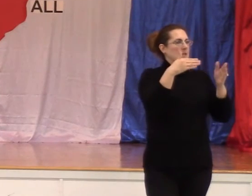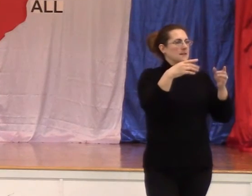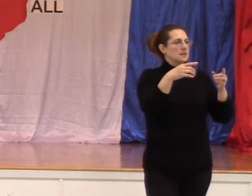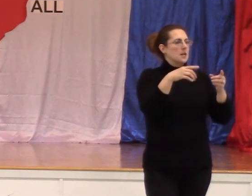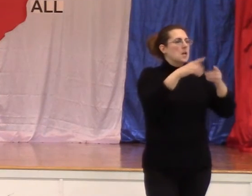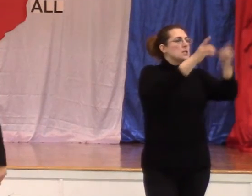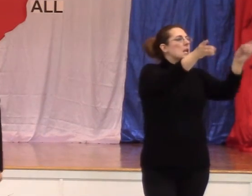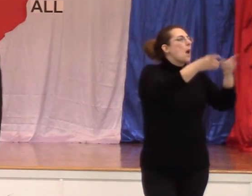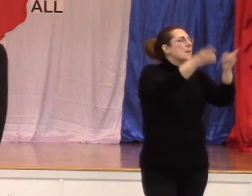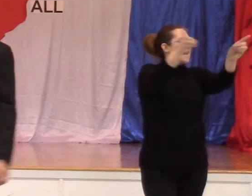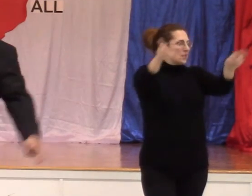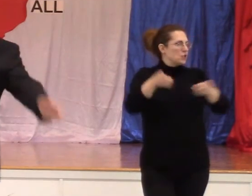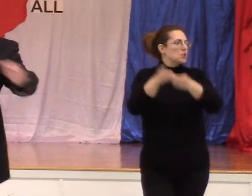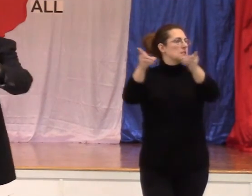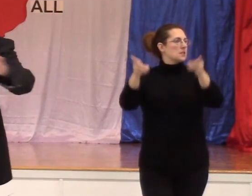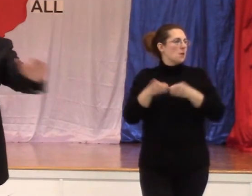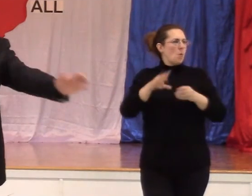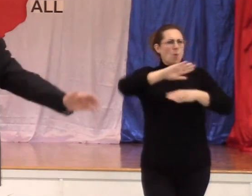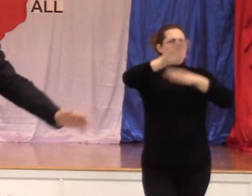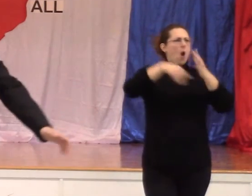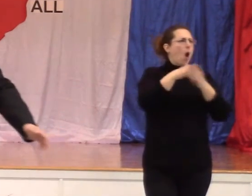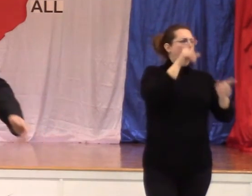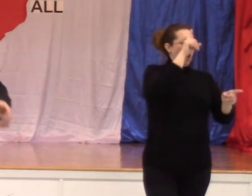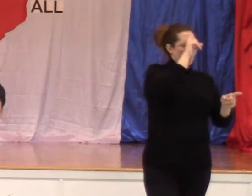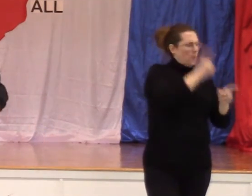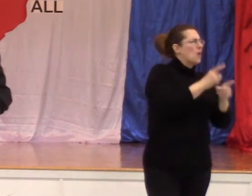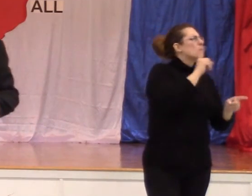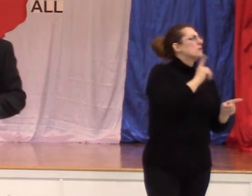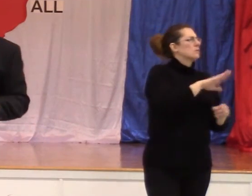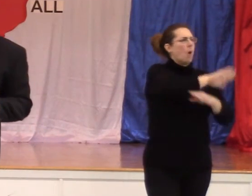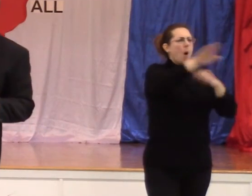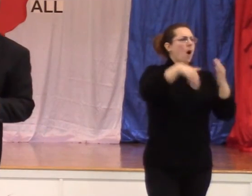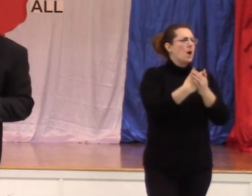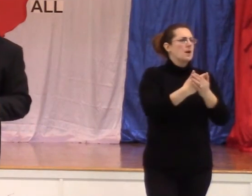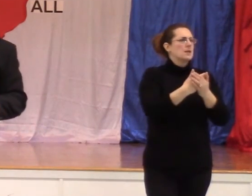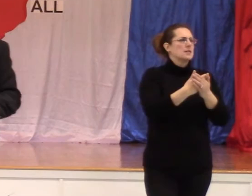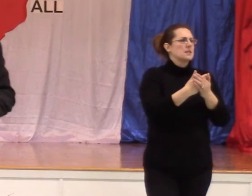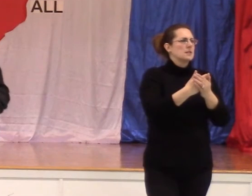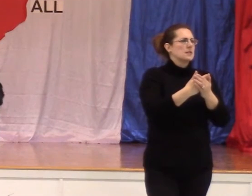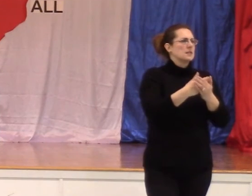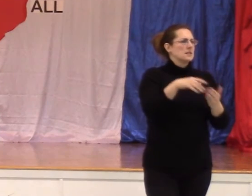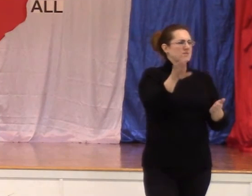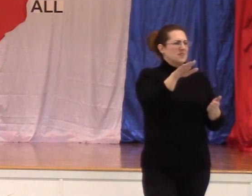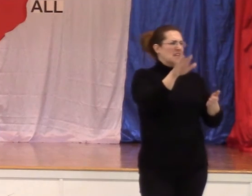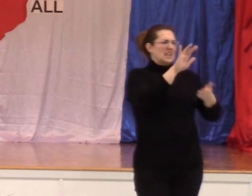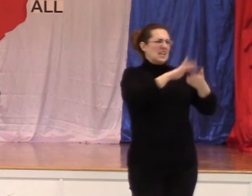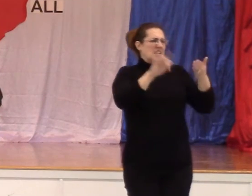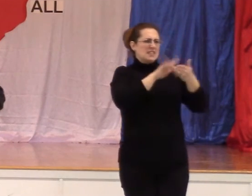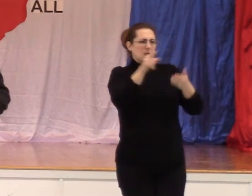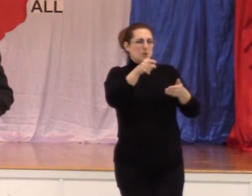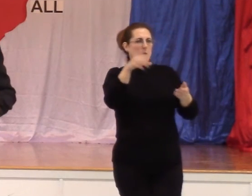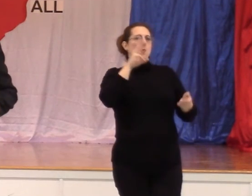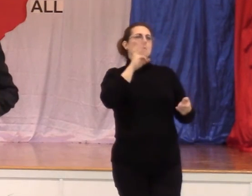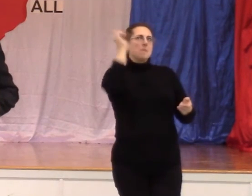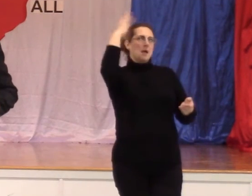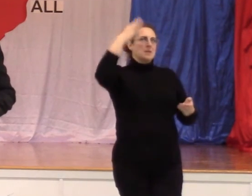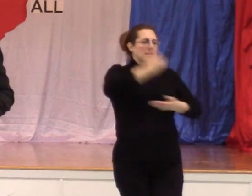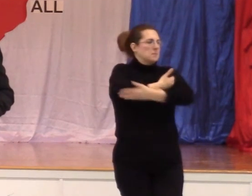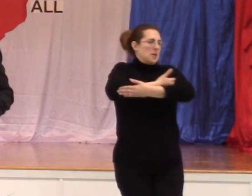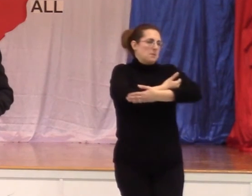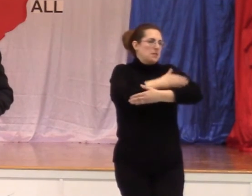denominations. Come on, we're all brothers. Except for you who were baptized as infants, that didn't count.